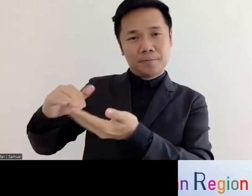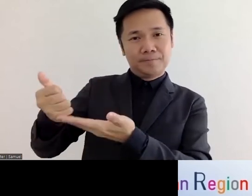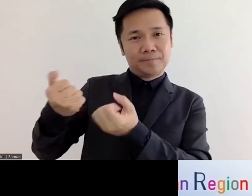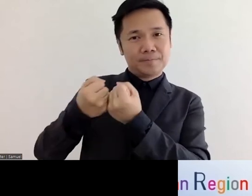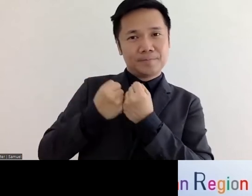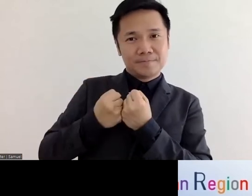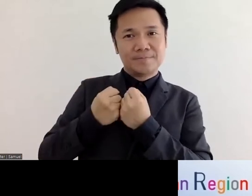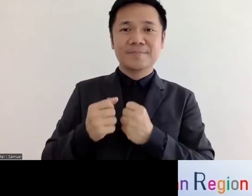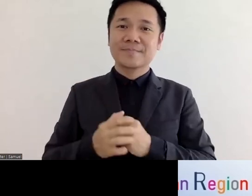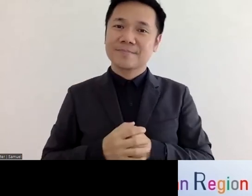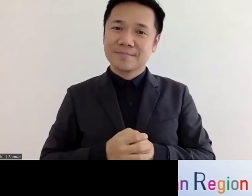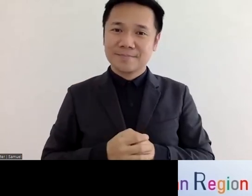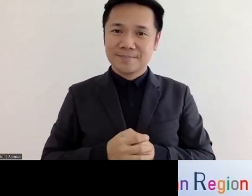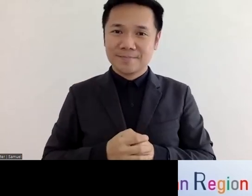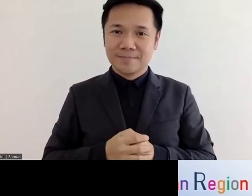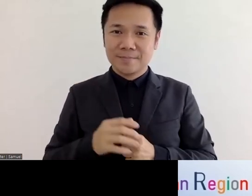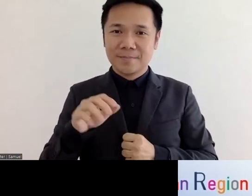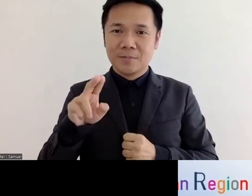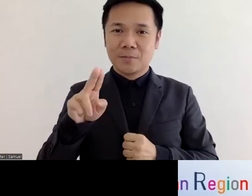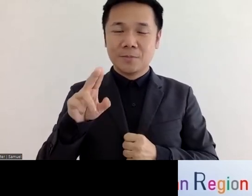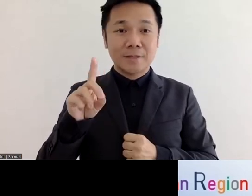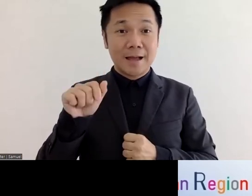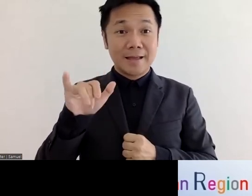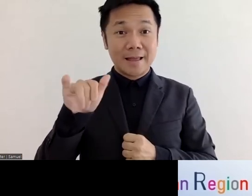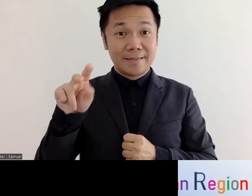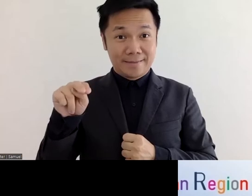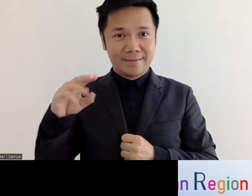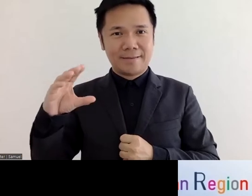home, food, health,